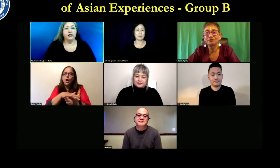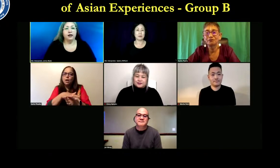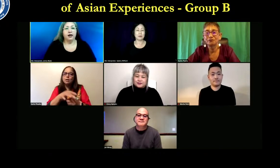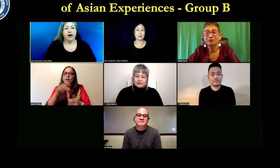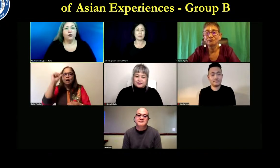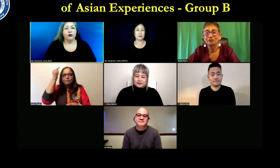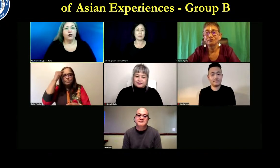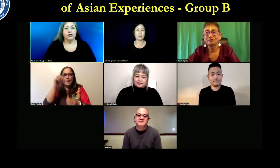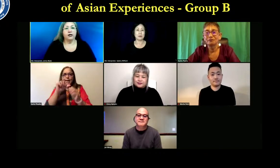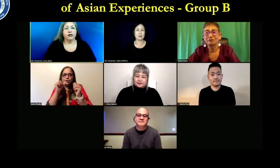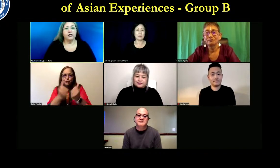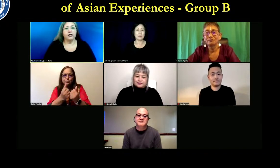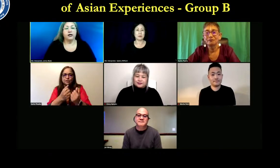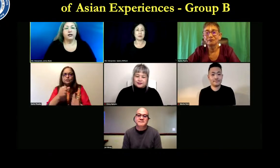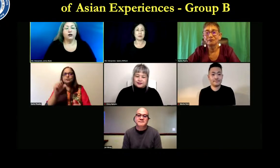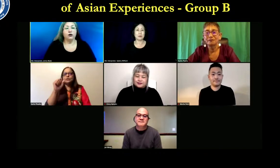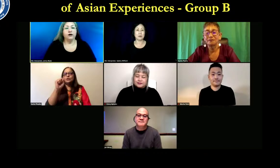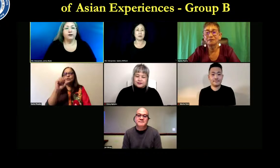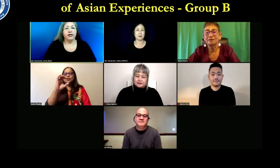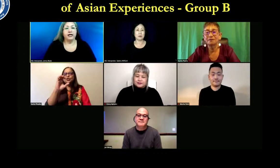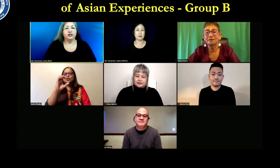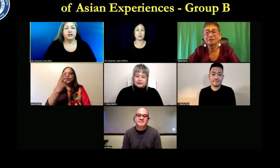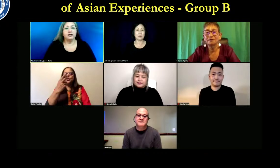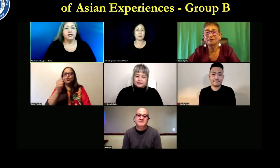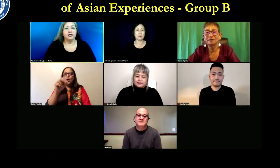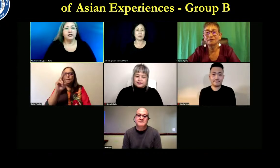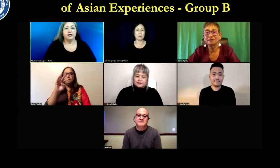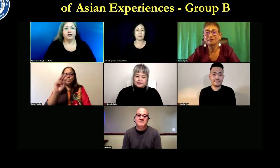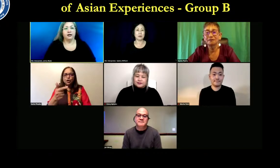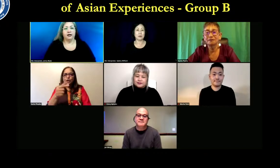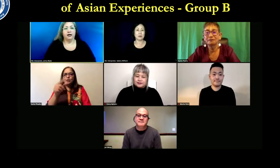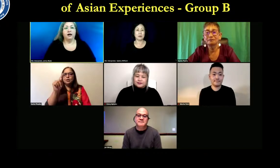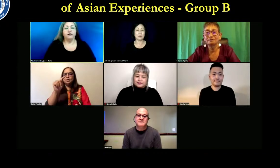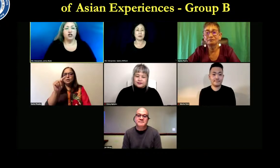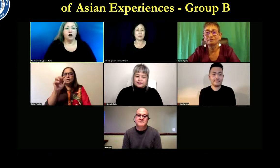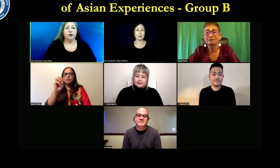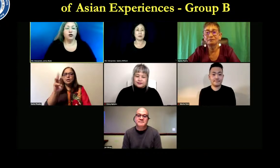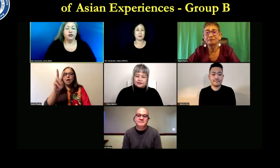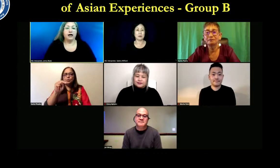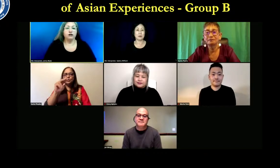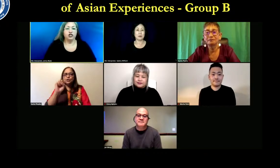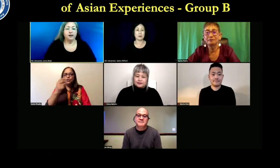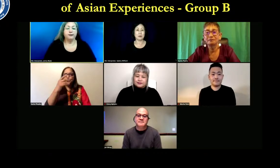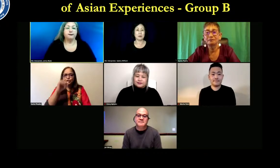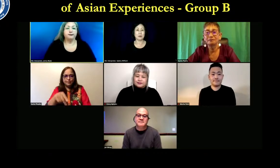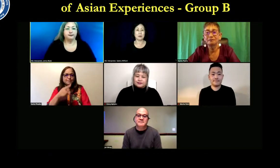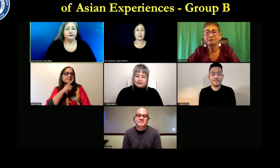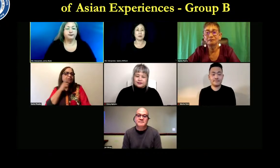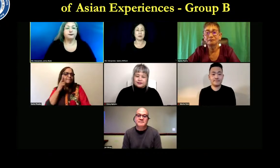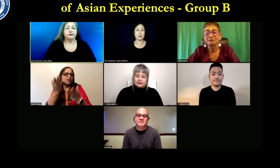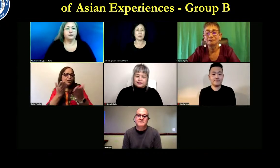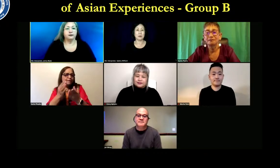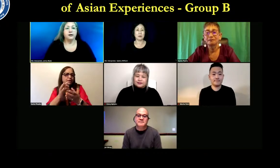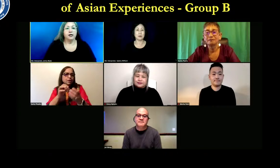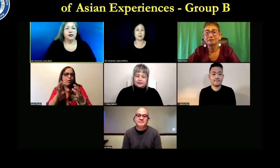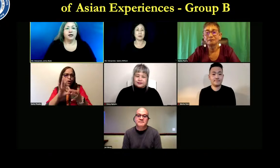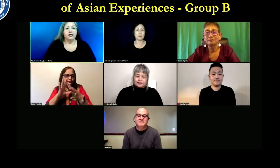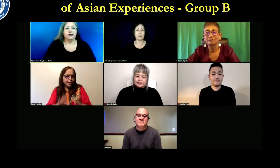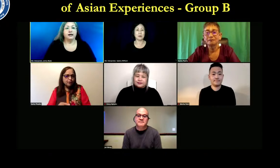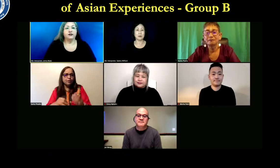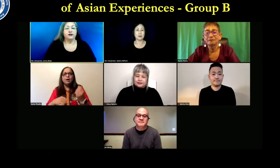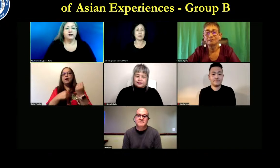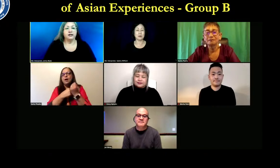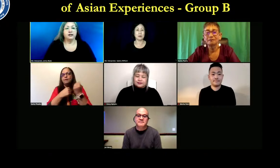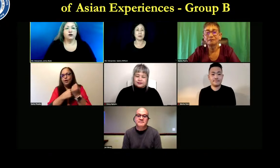Currently, I work in a local government agency of Schaumburg Township